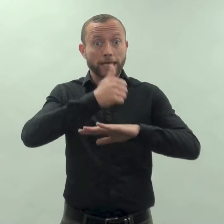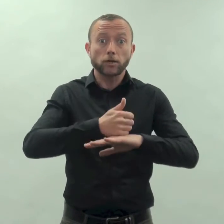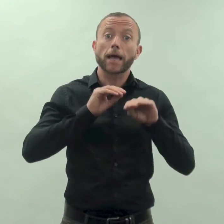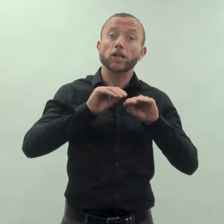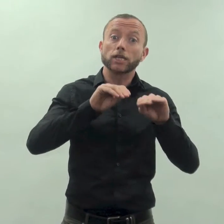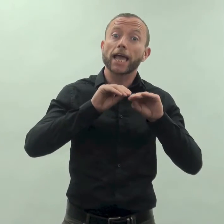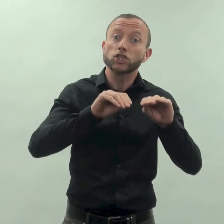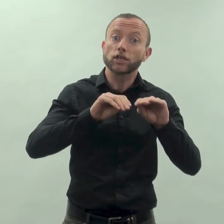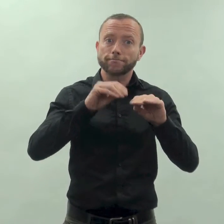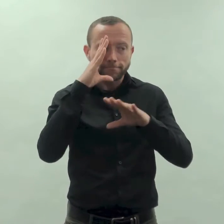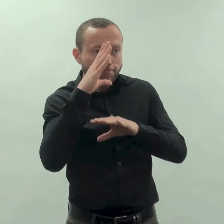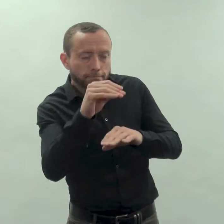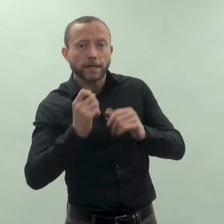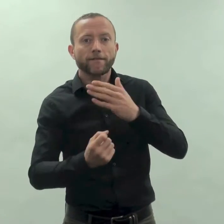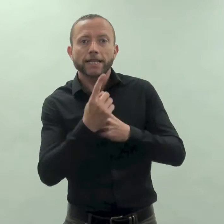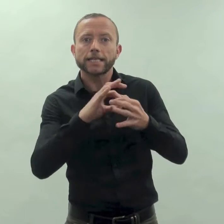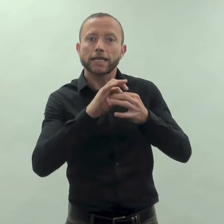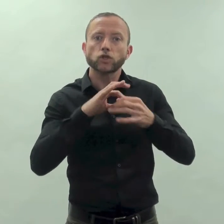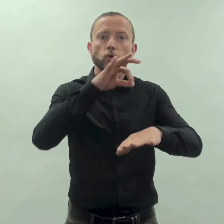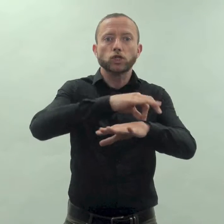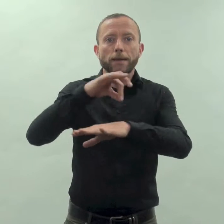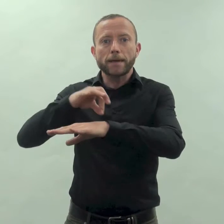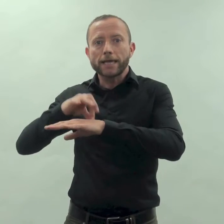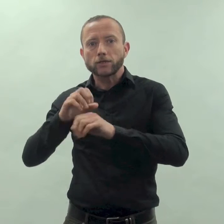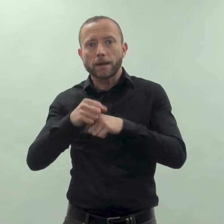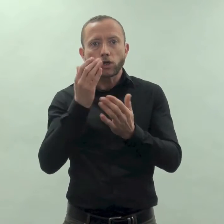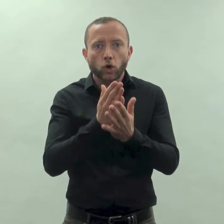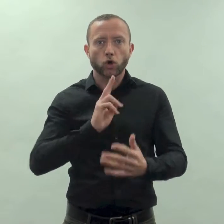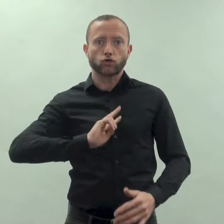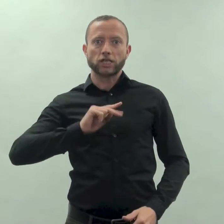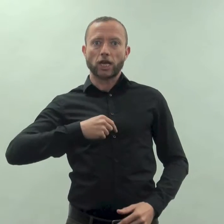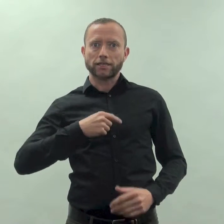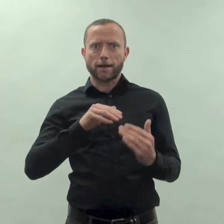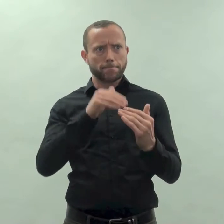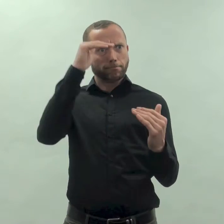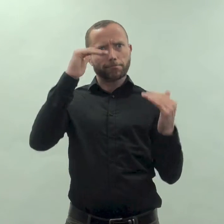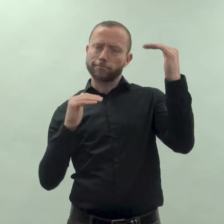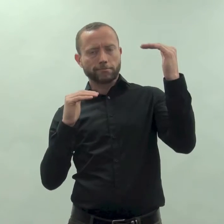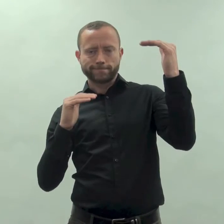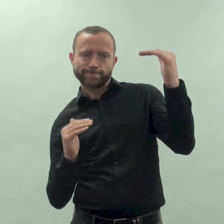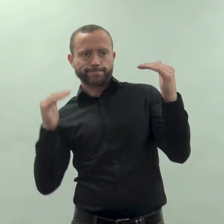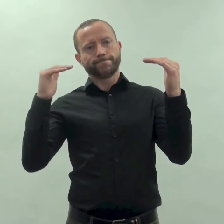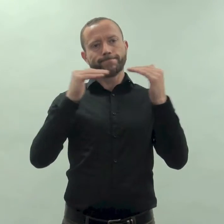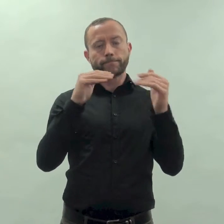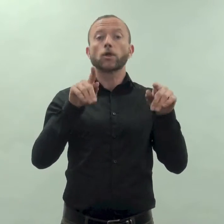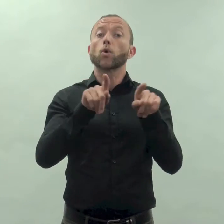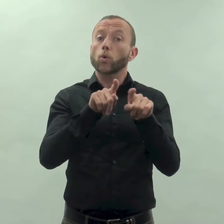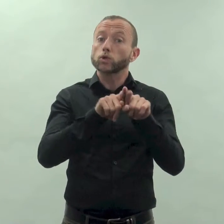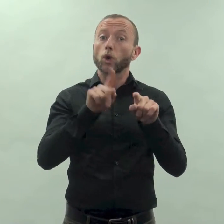its member GPs to raise awareness of the health inequalities suffered by transgender people and women who have